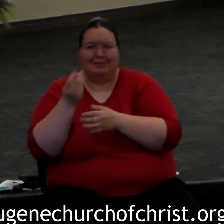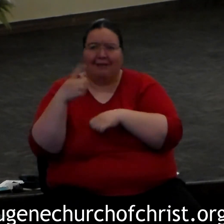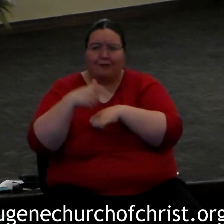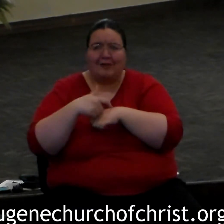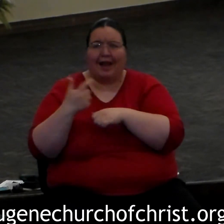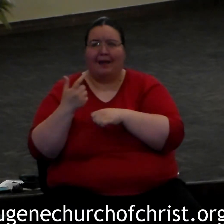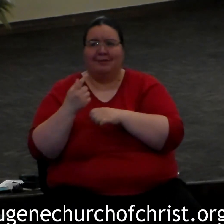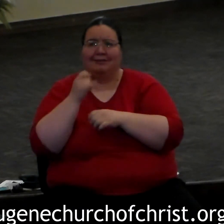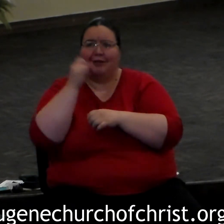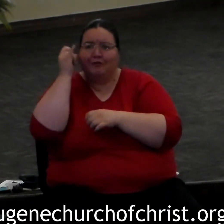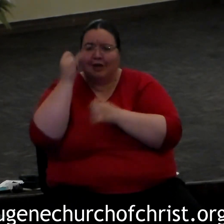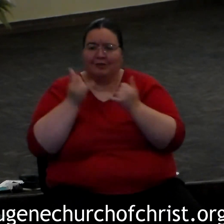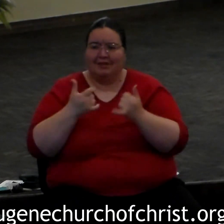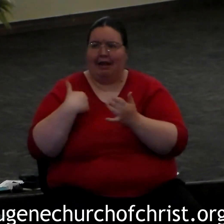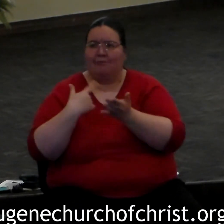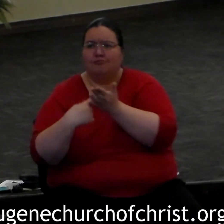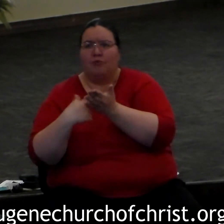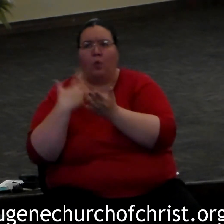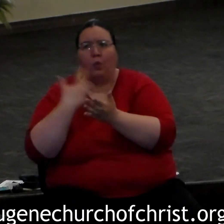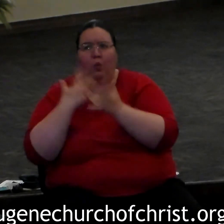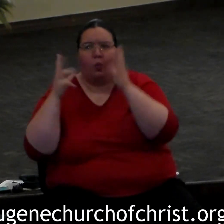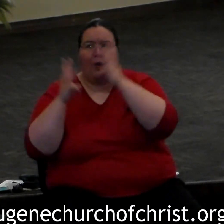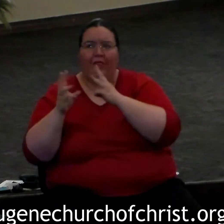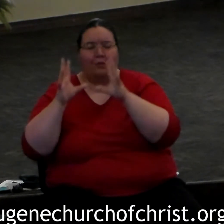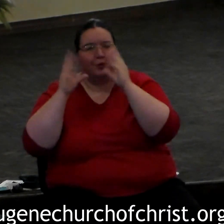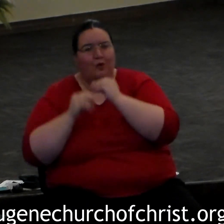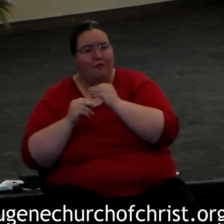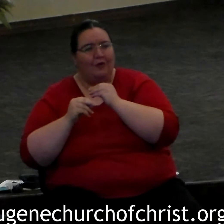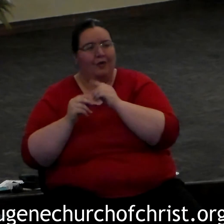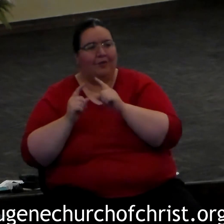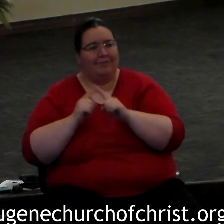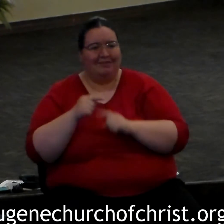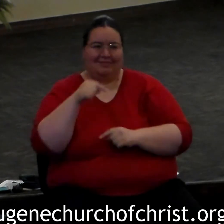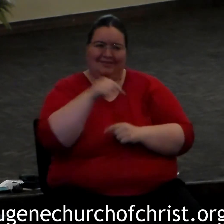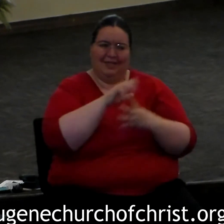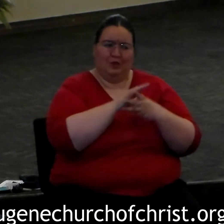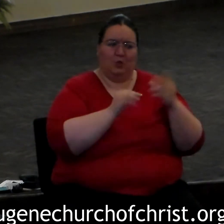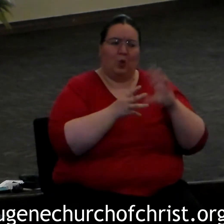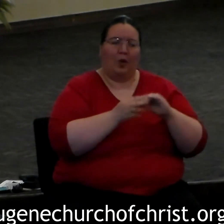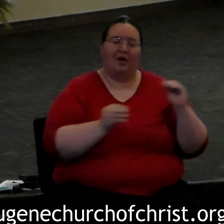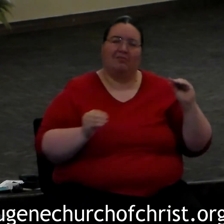this. So this morning, if you are not telling that story, who's going to?